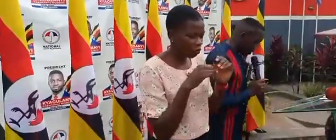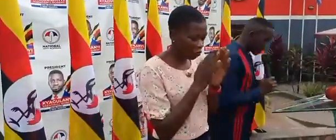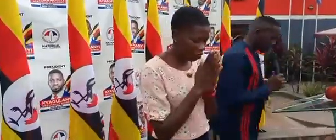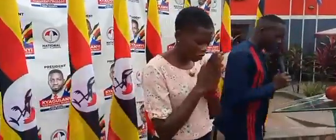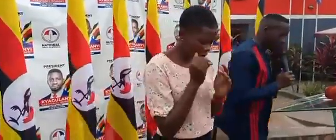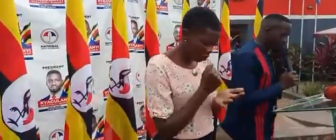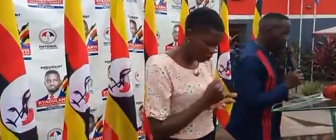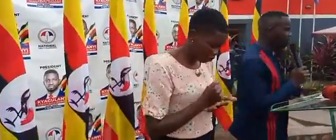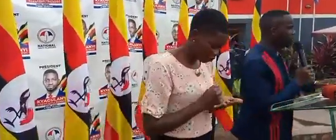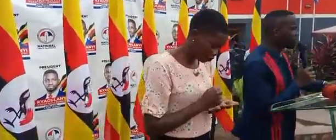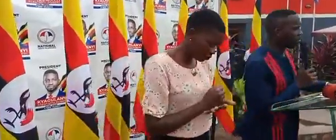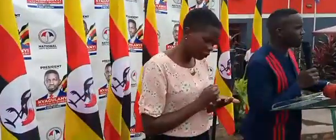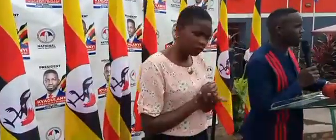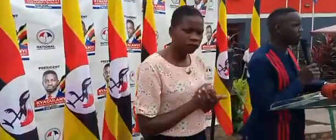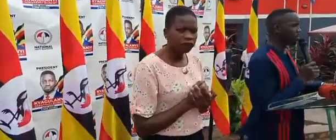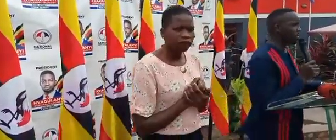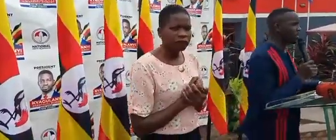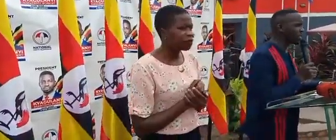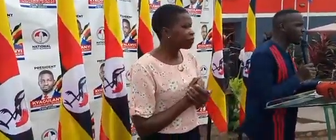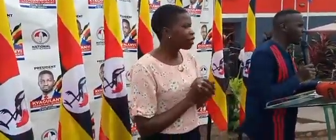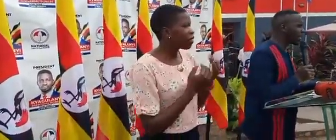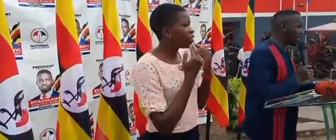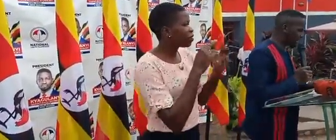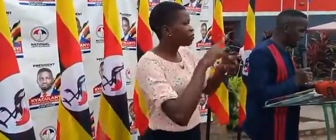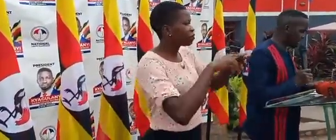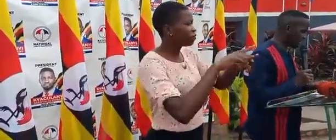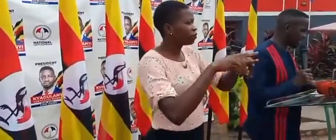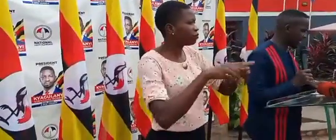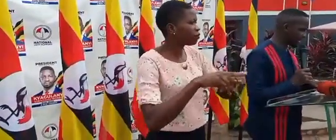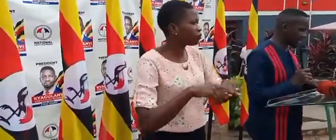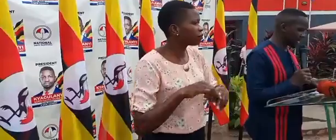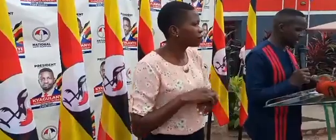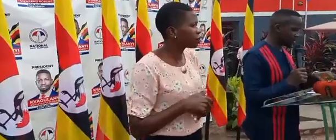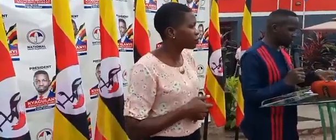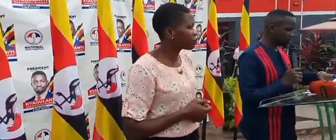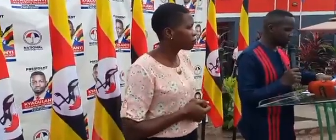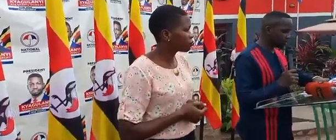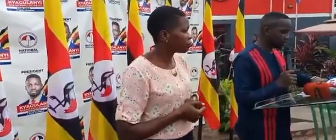Amen. Amen. Thank you, Honorable. Please be seated.